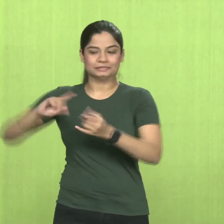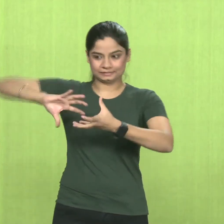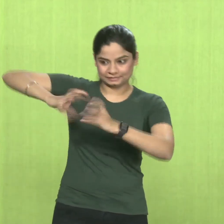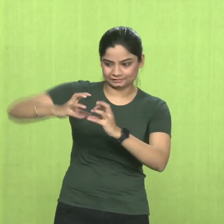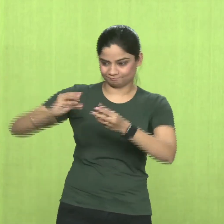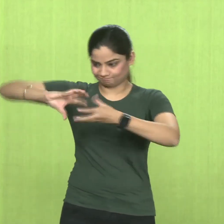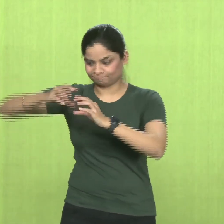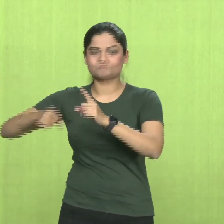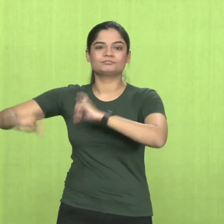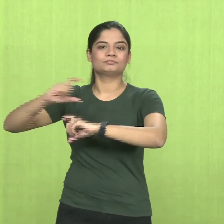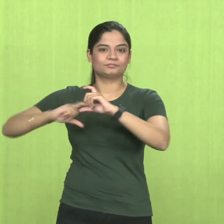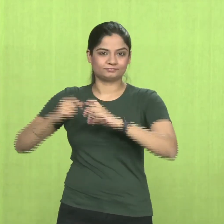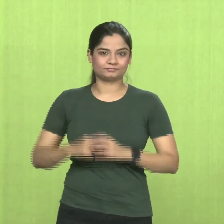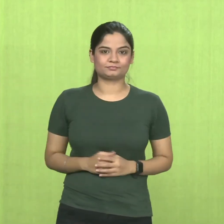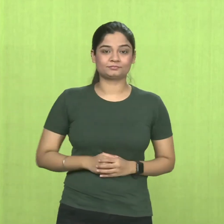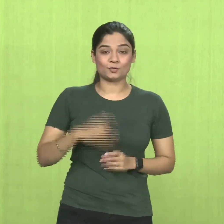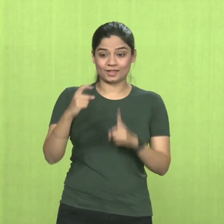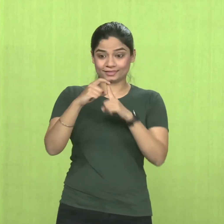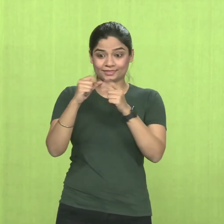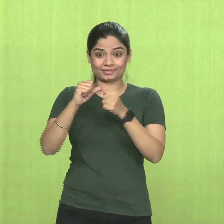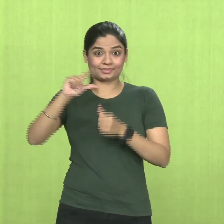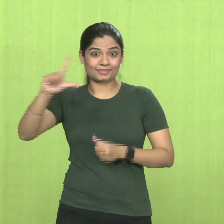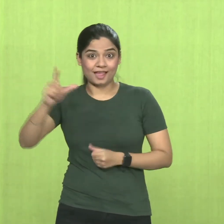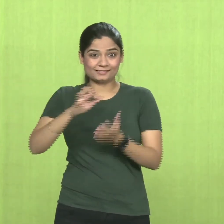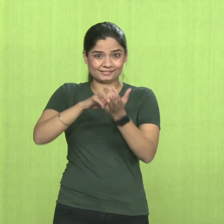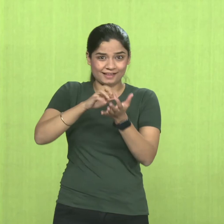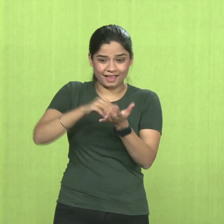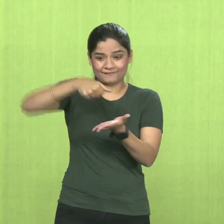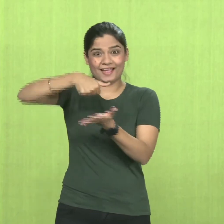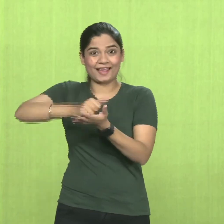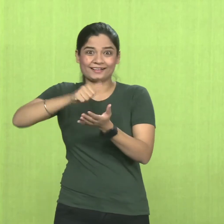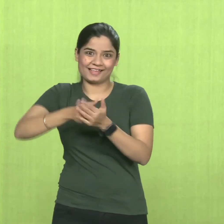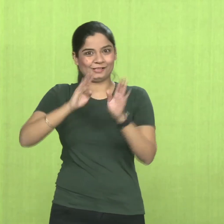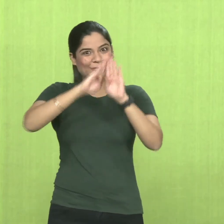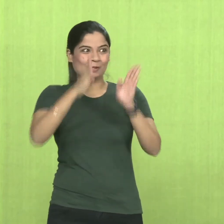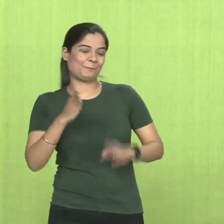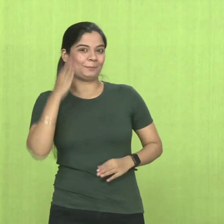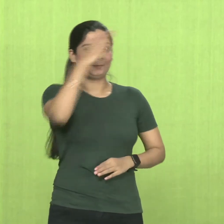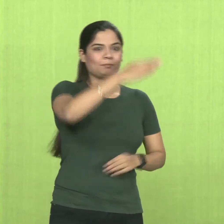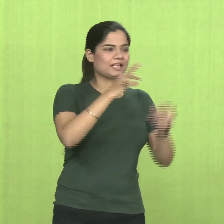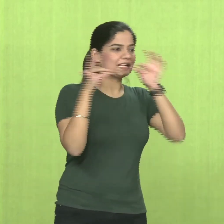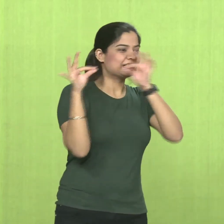and inedible. For dal, rice, atta, etc., they give us in